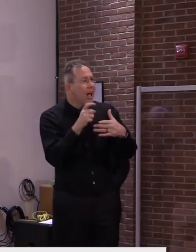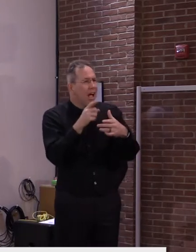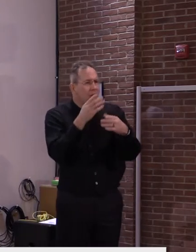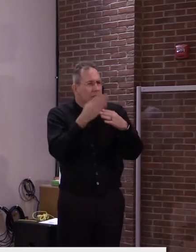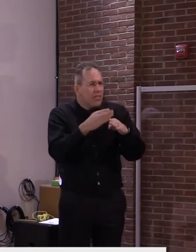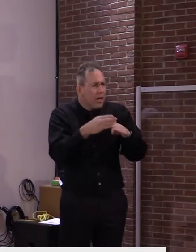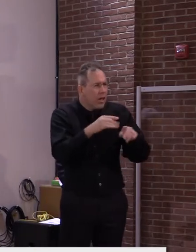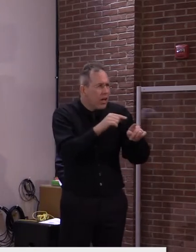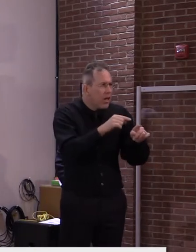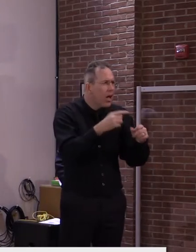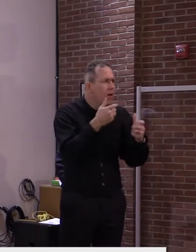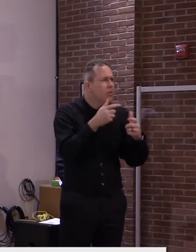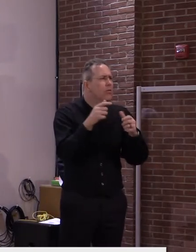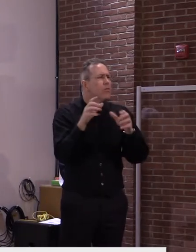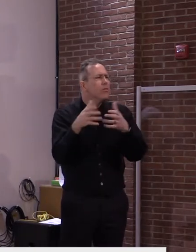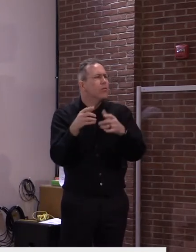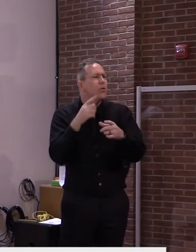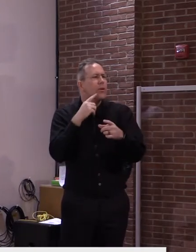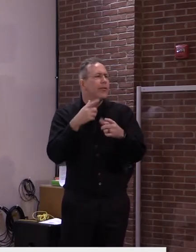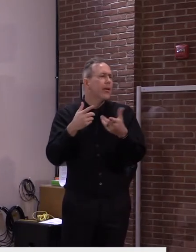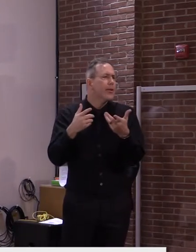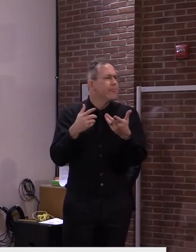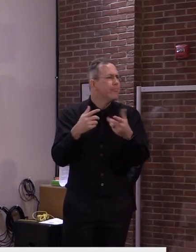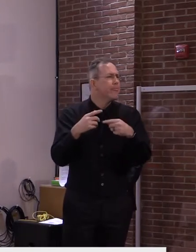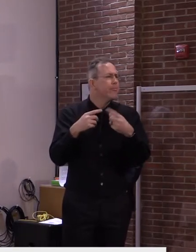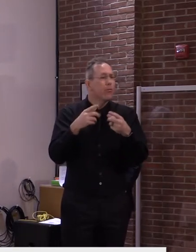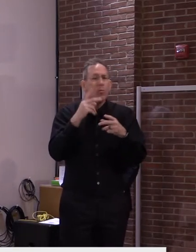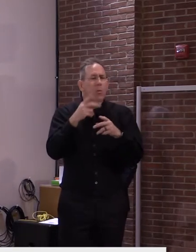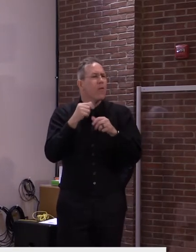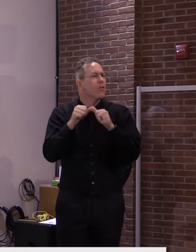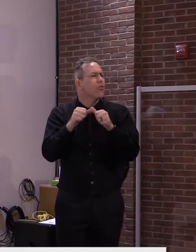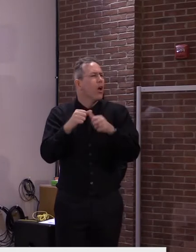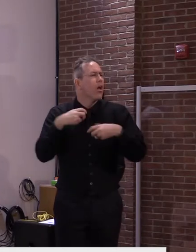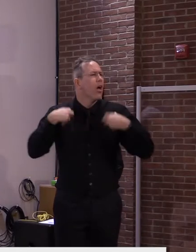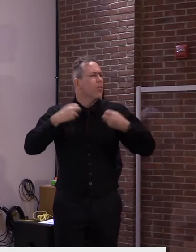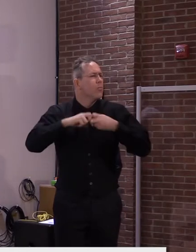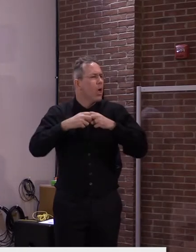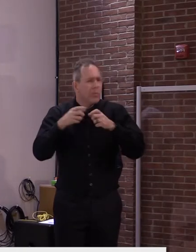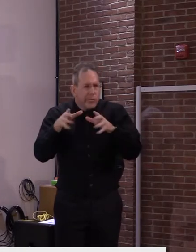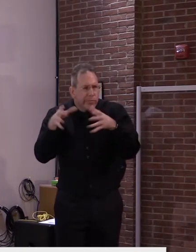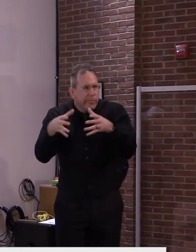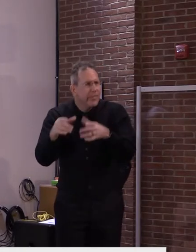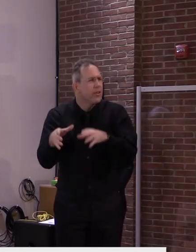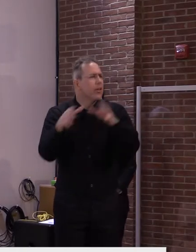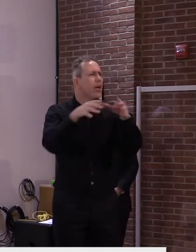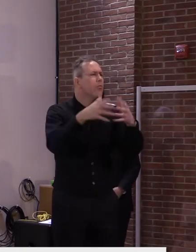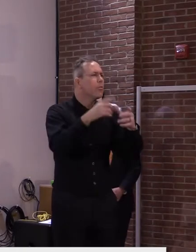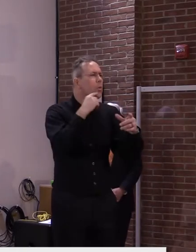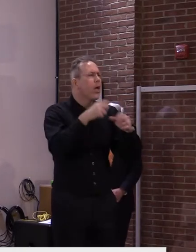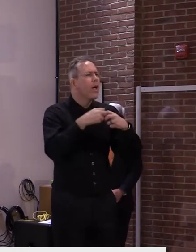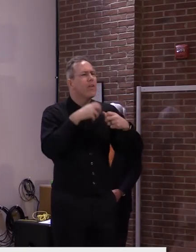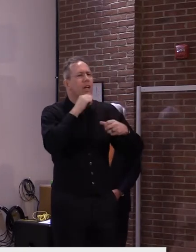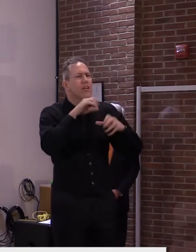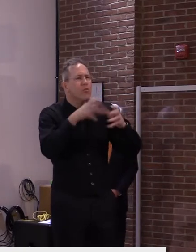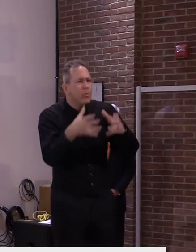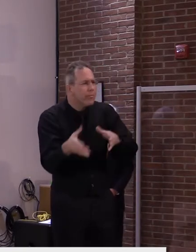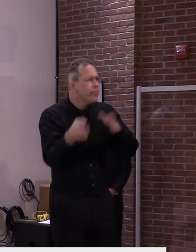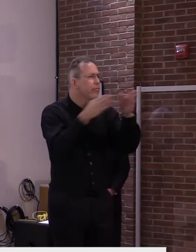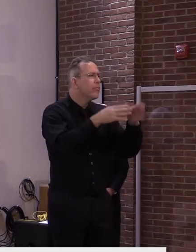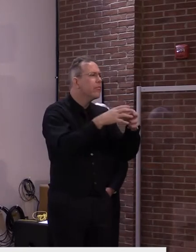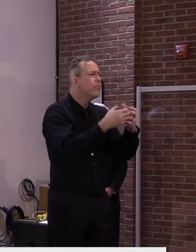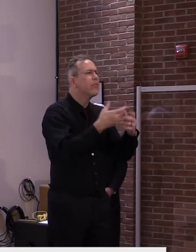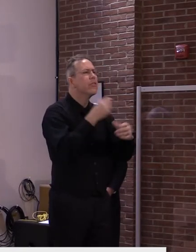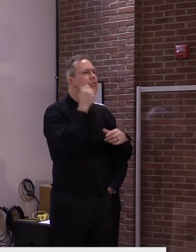chronic disease, people who have some heterogeneity from a racial or age standpoint, all kinds of